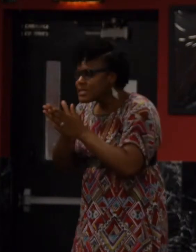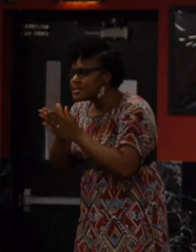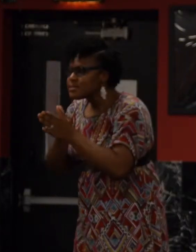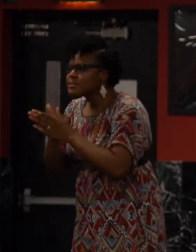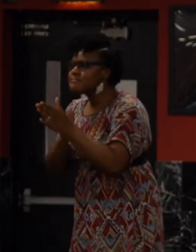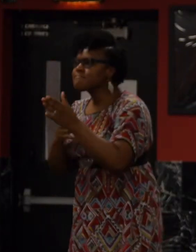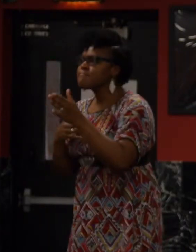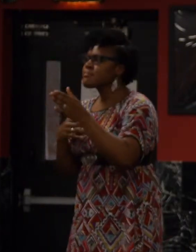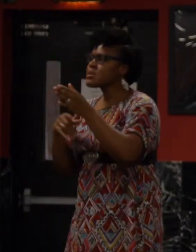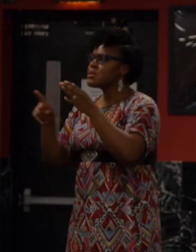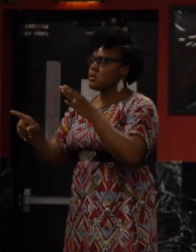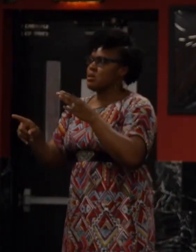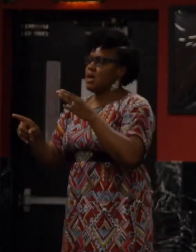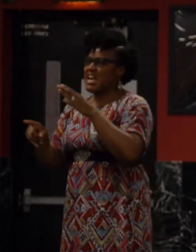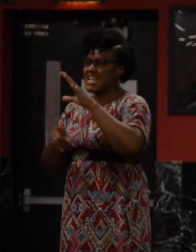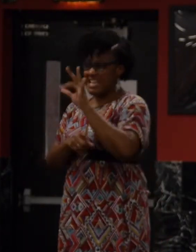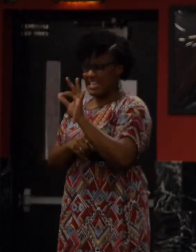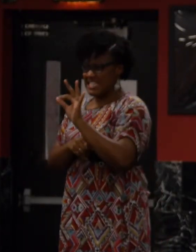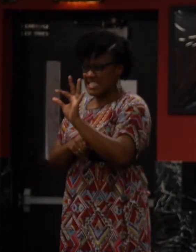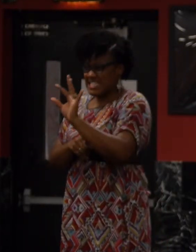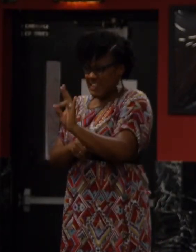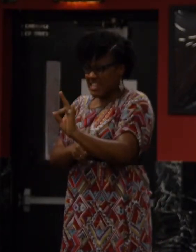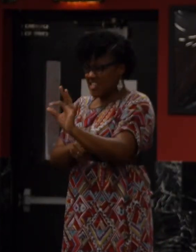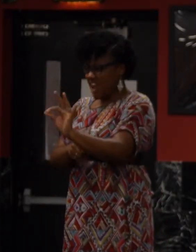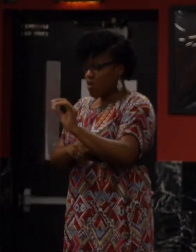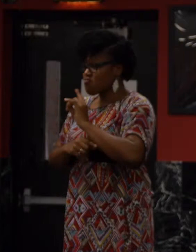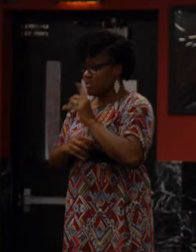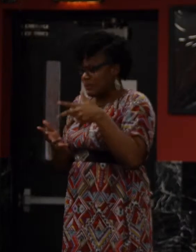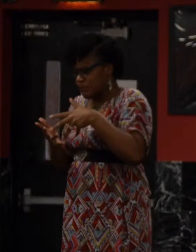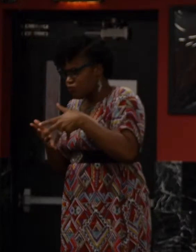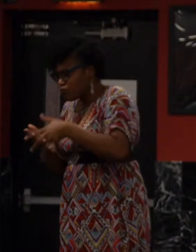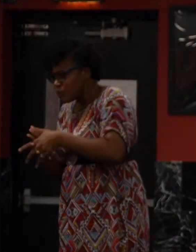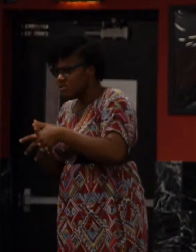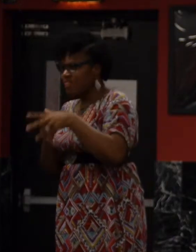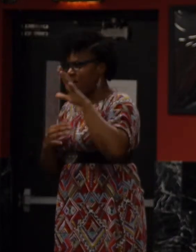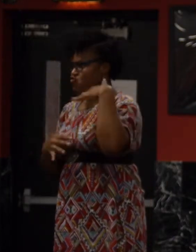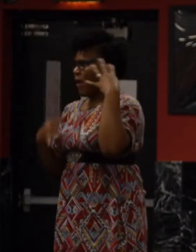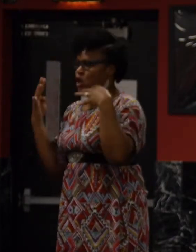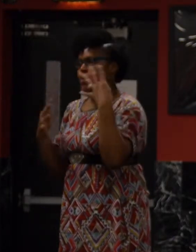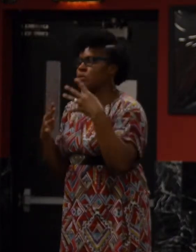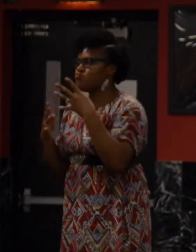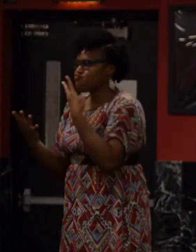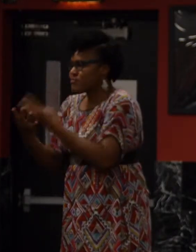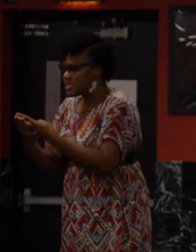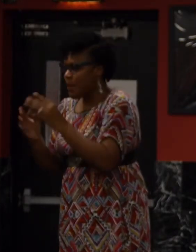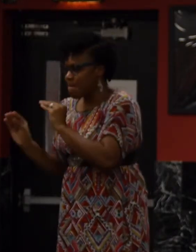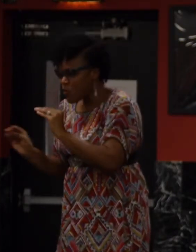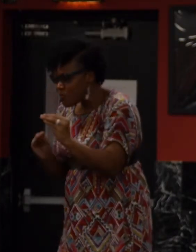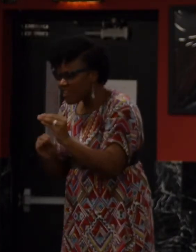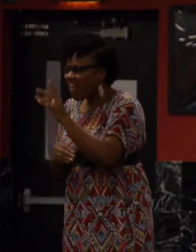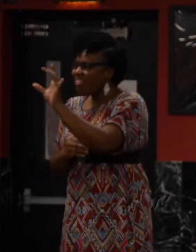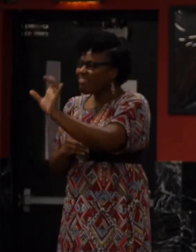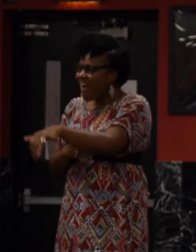in 1979. And it really has its roots in the radical prison movement as a way to sort of